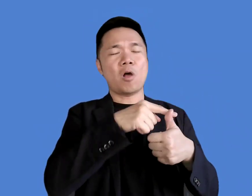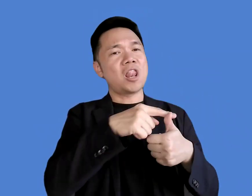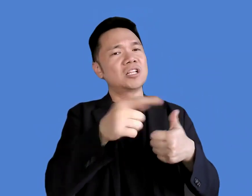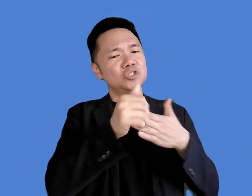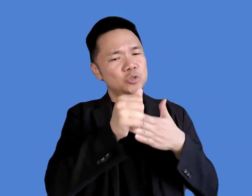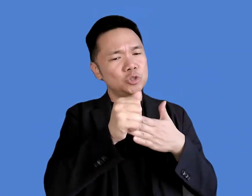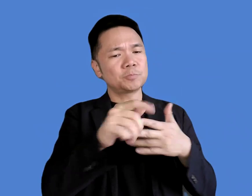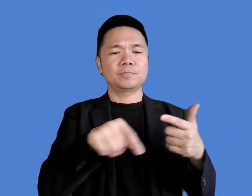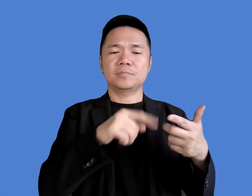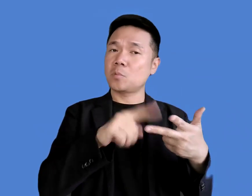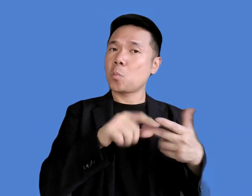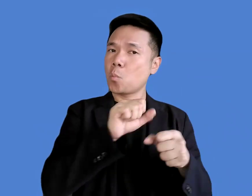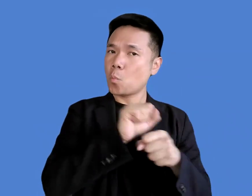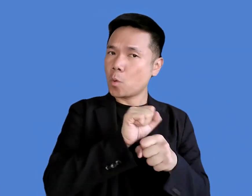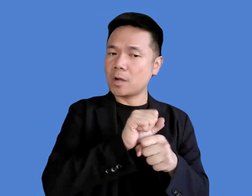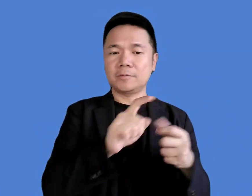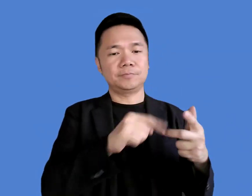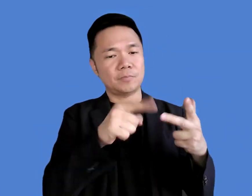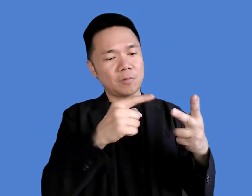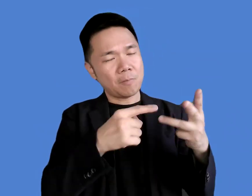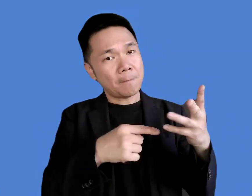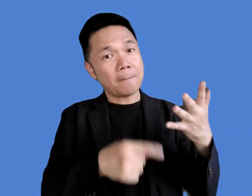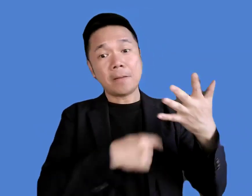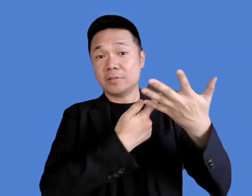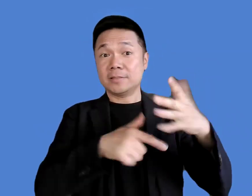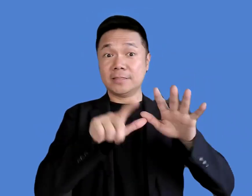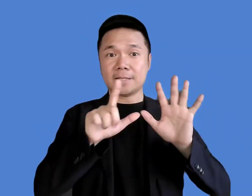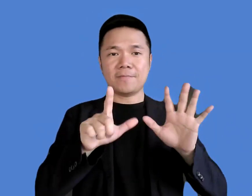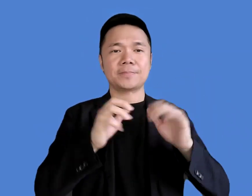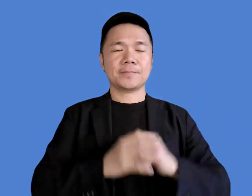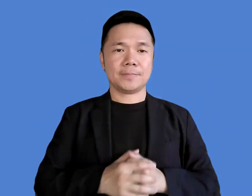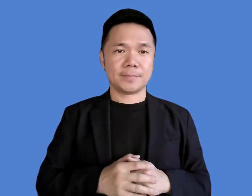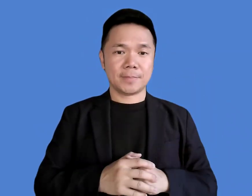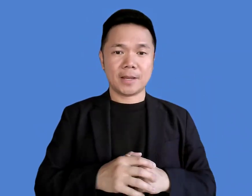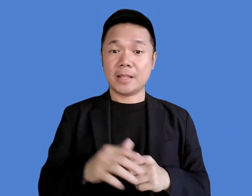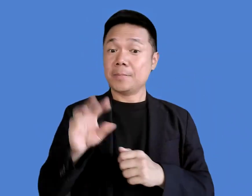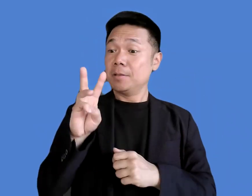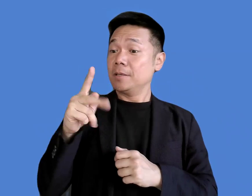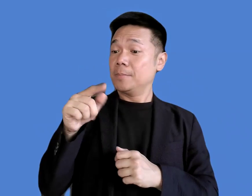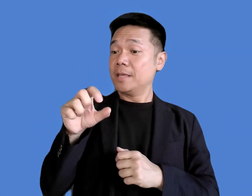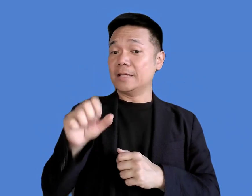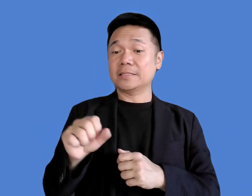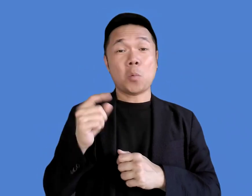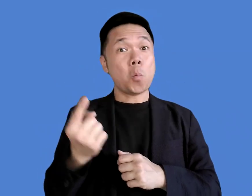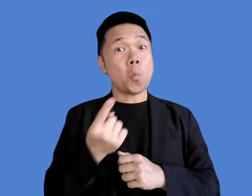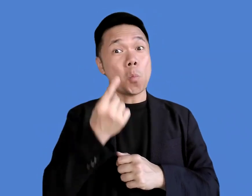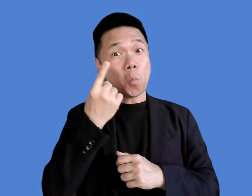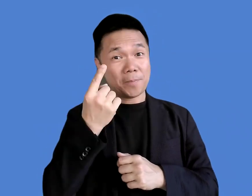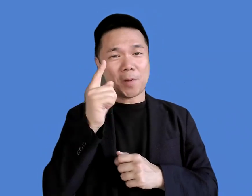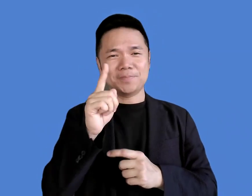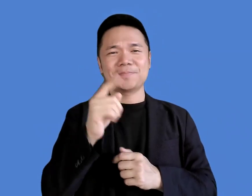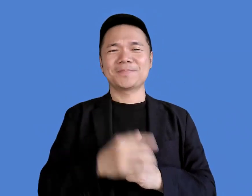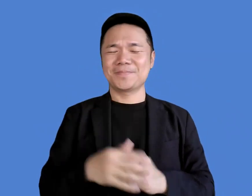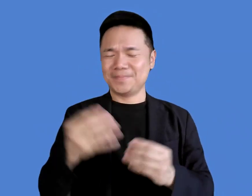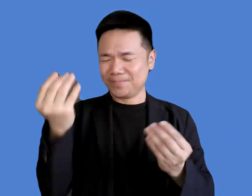to marketplace and down into the community. So inspired by the WEPs, I want to do one more thing before we hand over to some